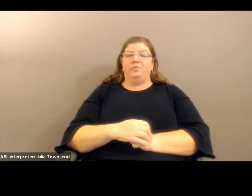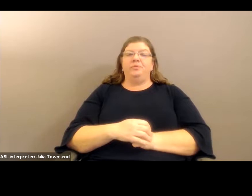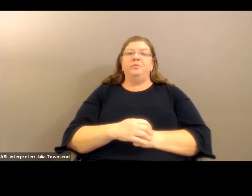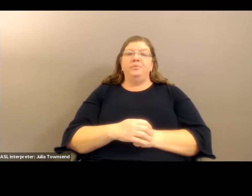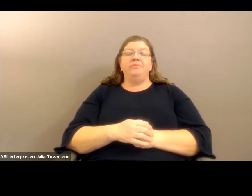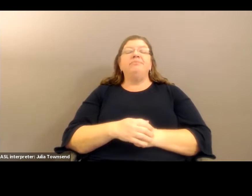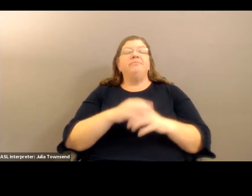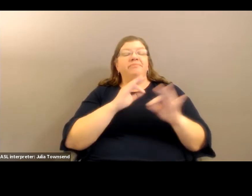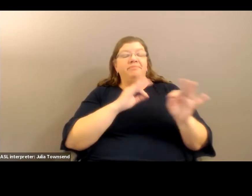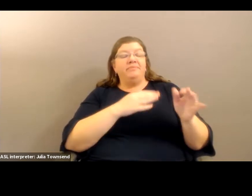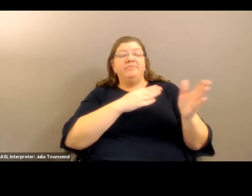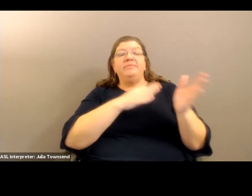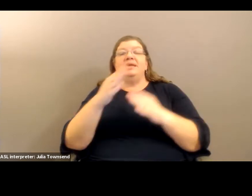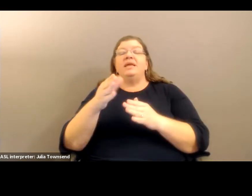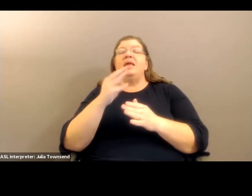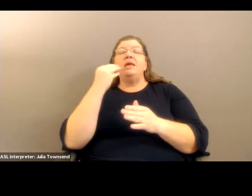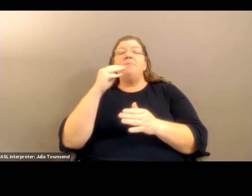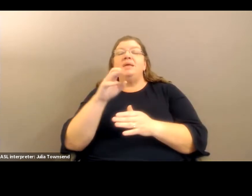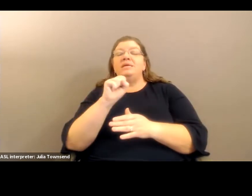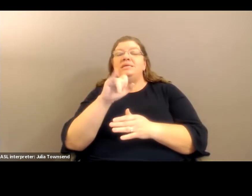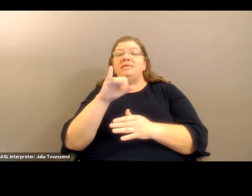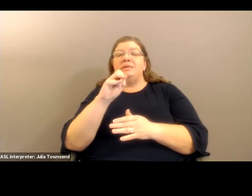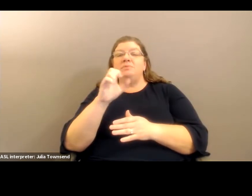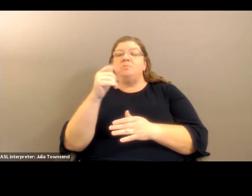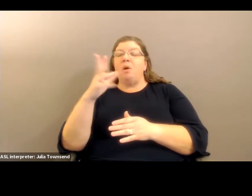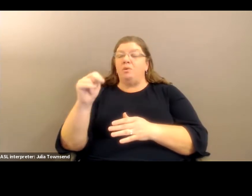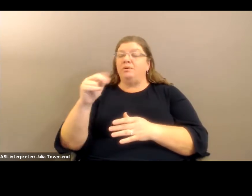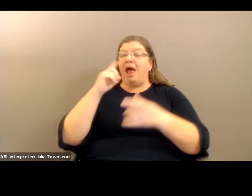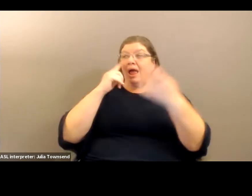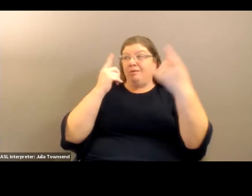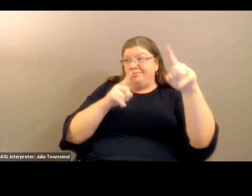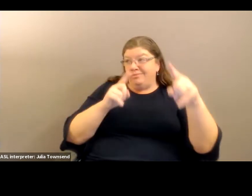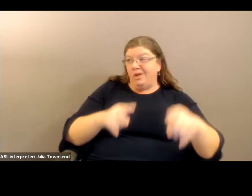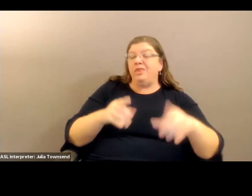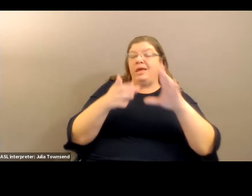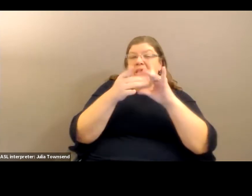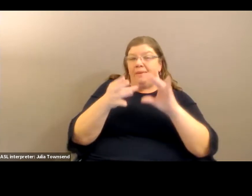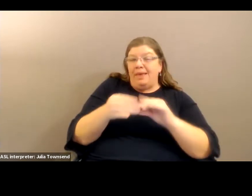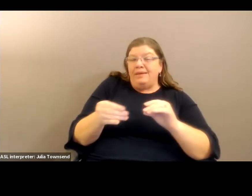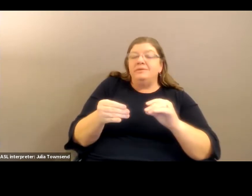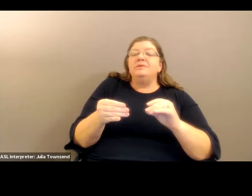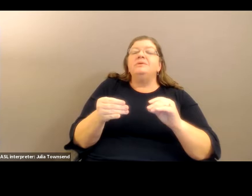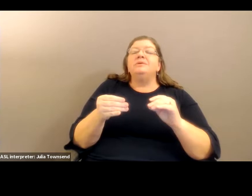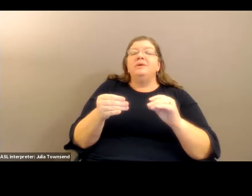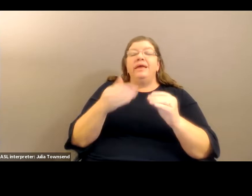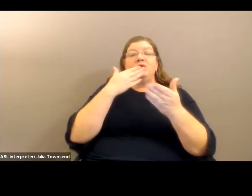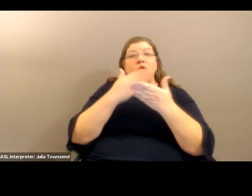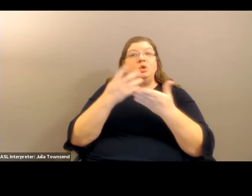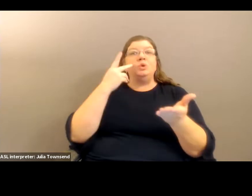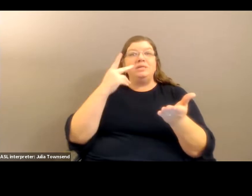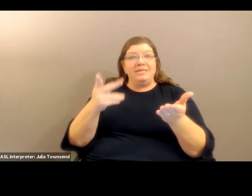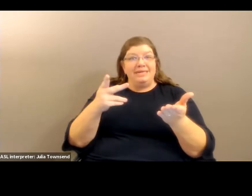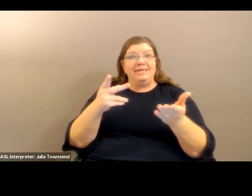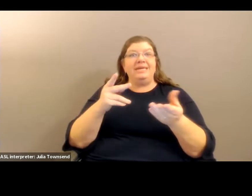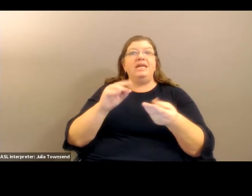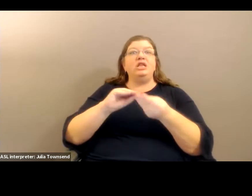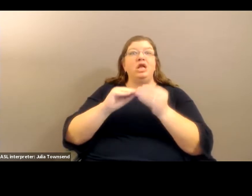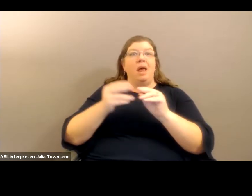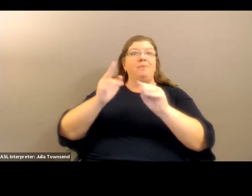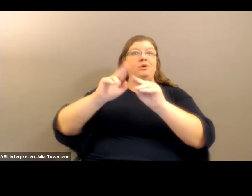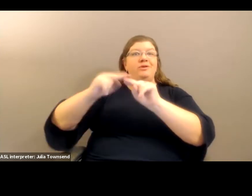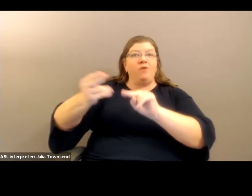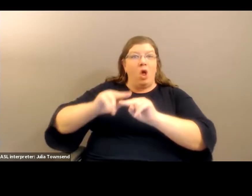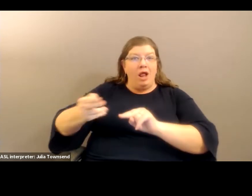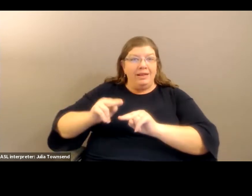Ms. Sims-Moton? Yes, thank you, and I echo the comments. I just want additional, so it's good to see those rates falling and